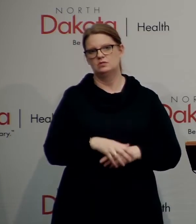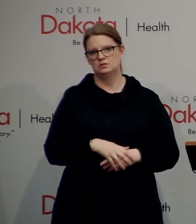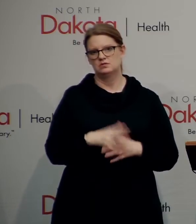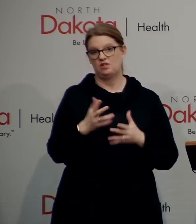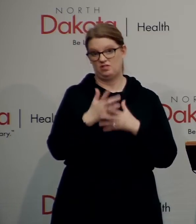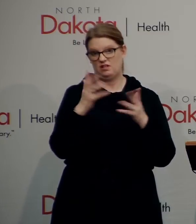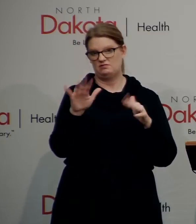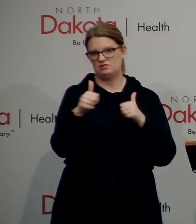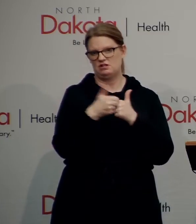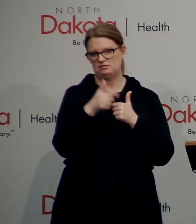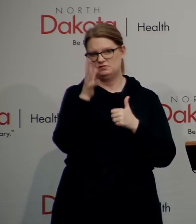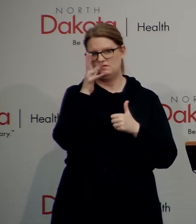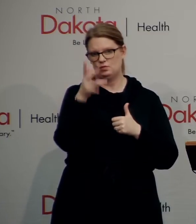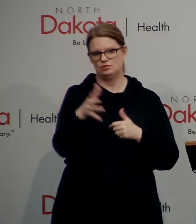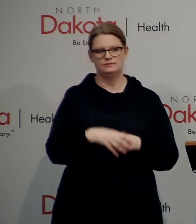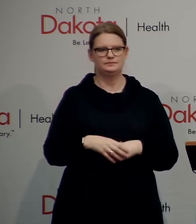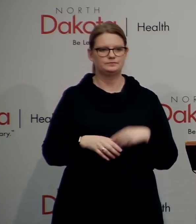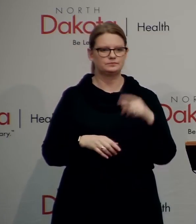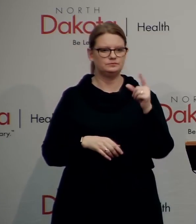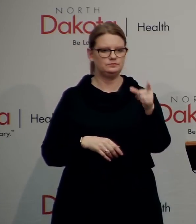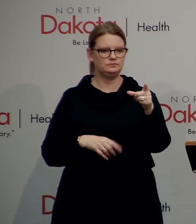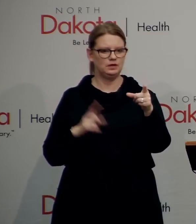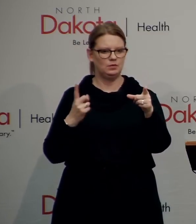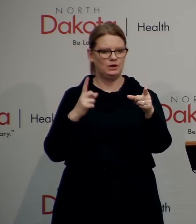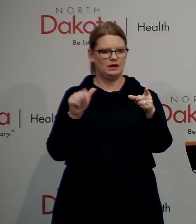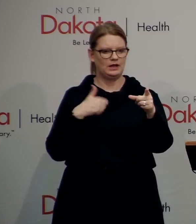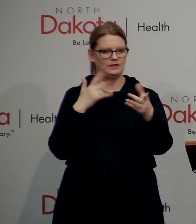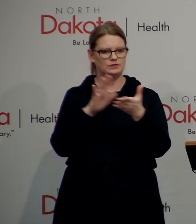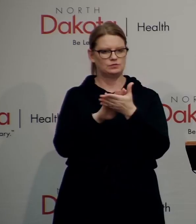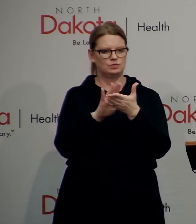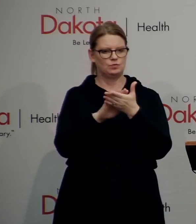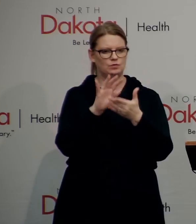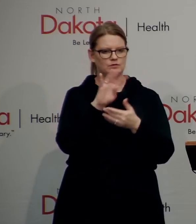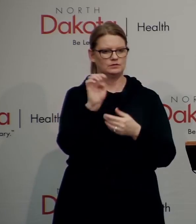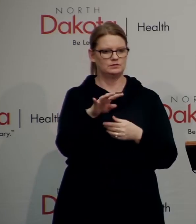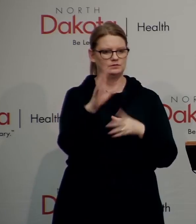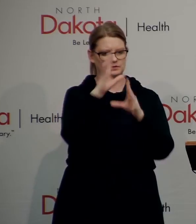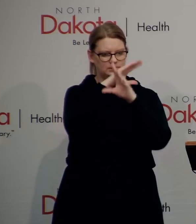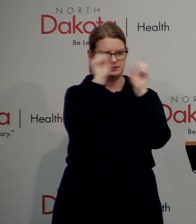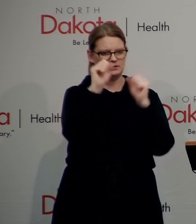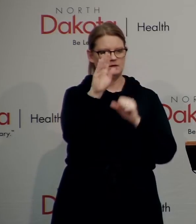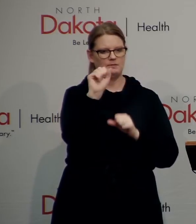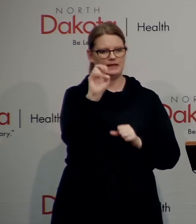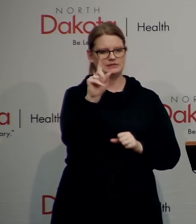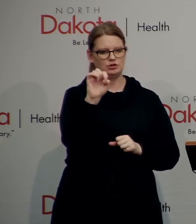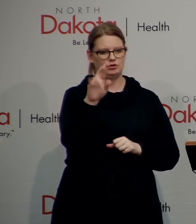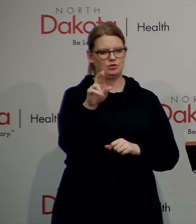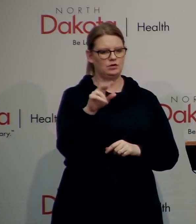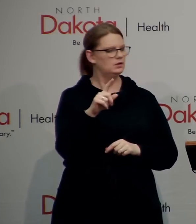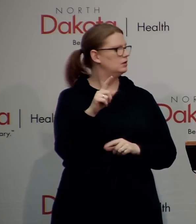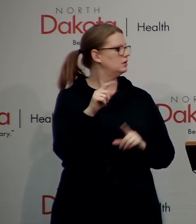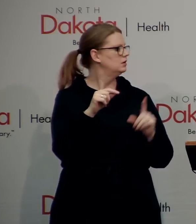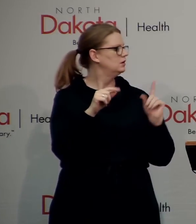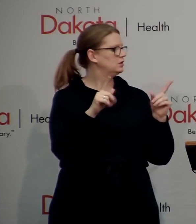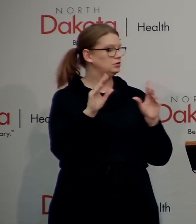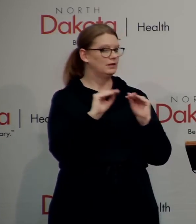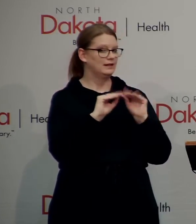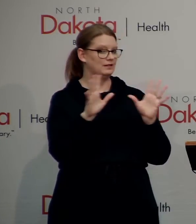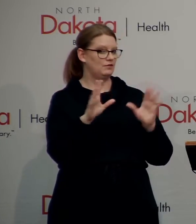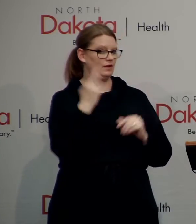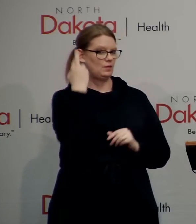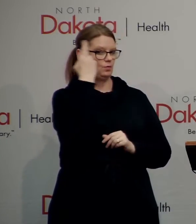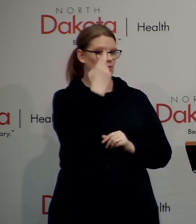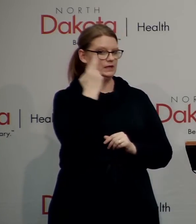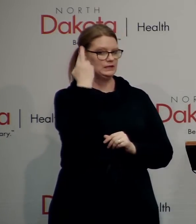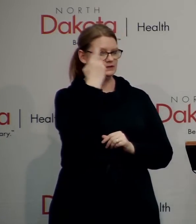front. I've got one other school question, probably for Superintendent Baesler. Could you clarify the reasons